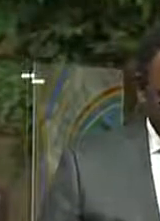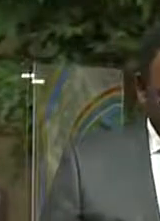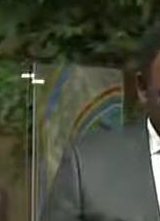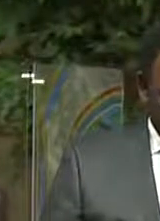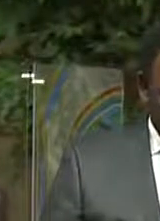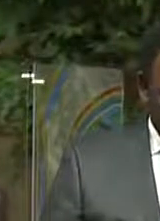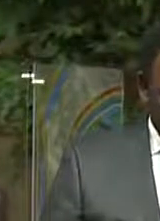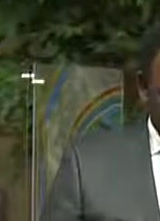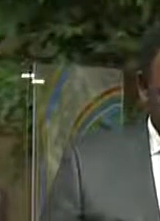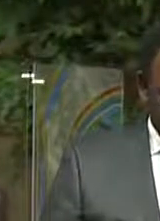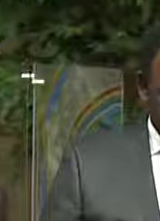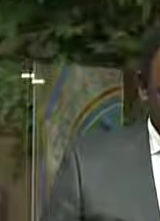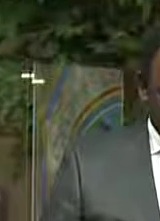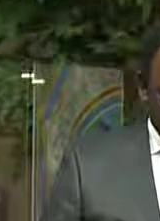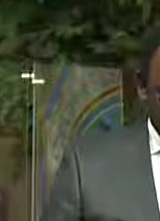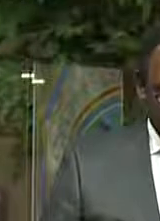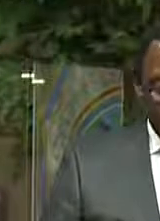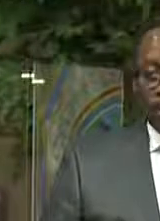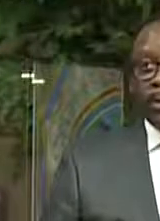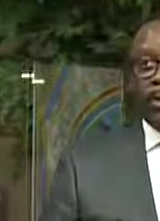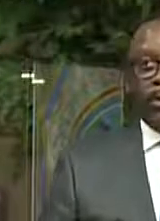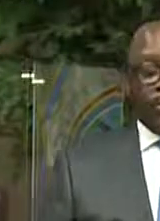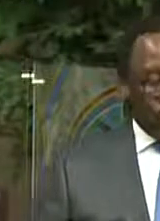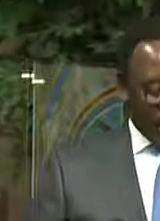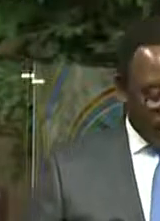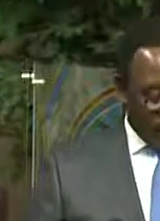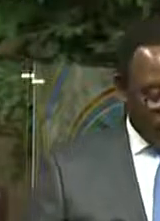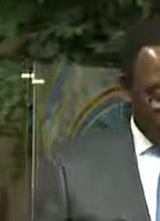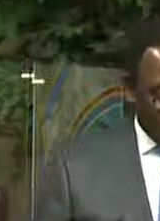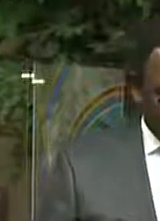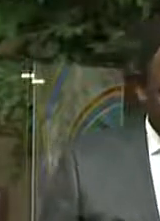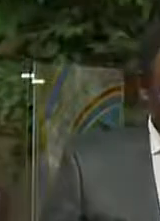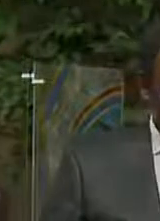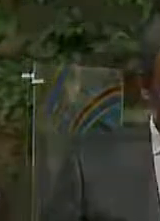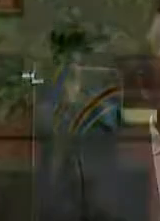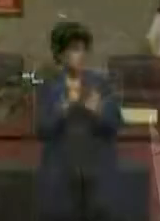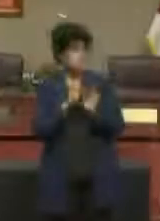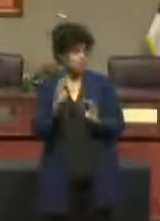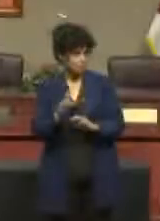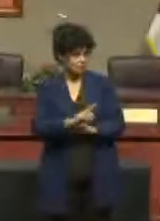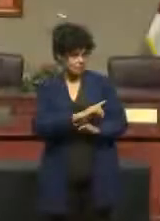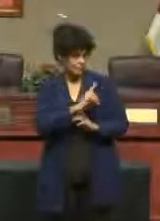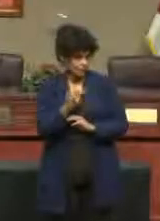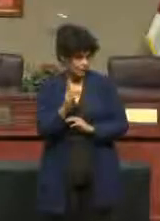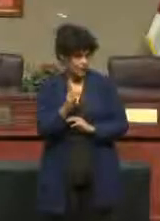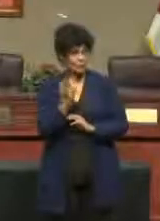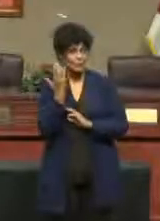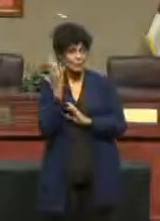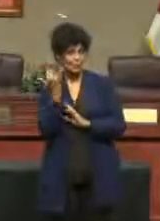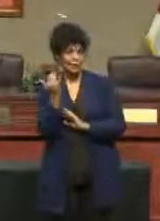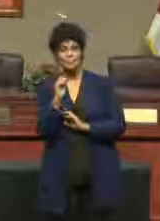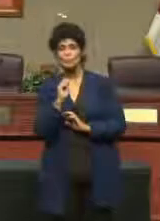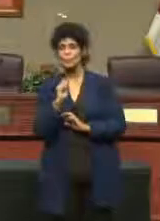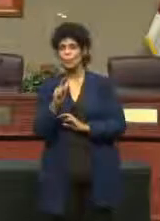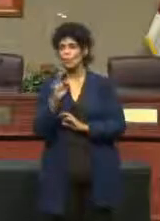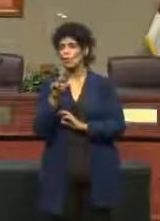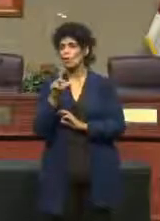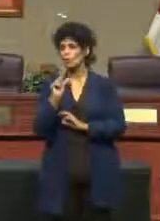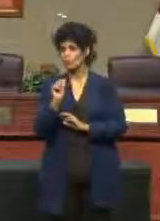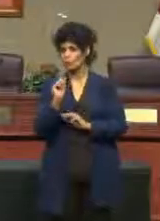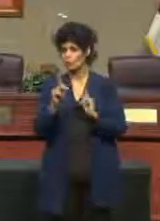Today also is a significant rollout day for us. All Florida residents who are age